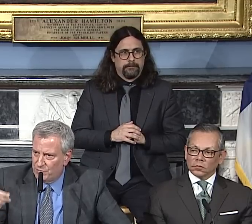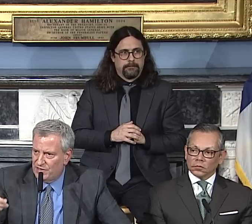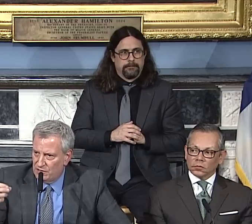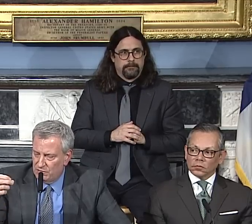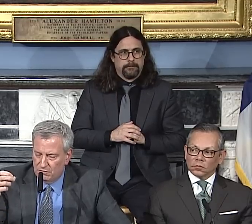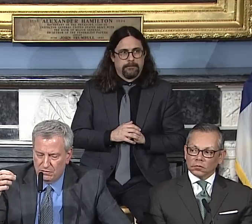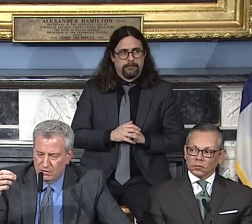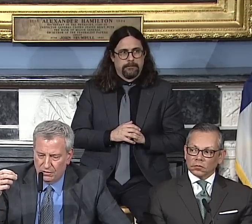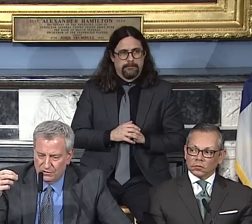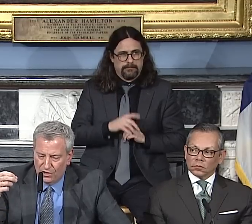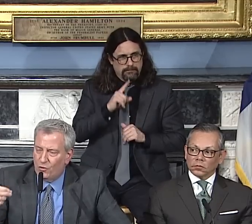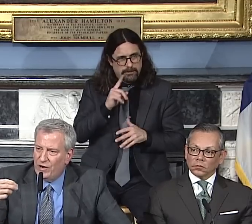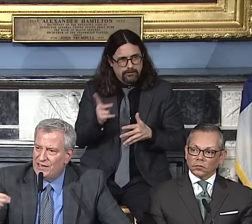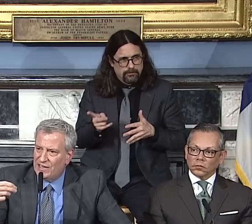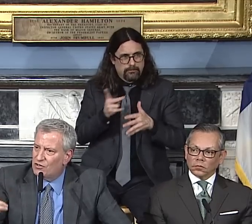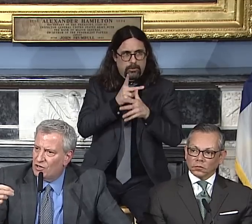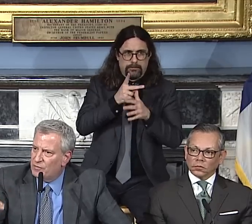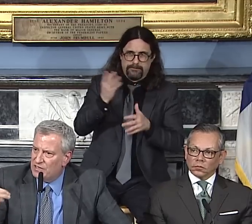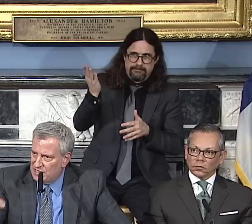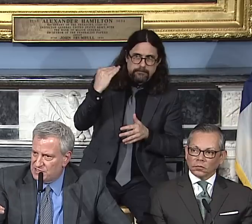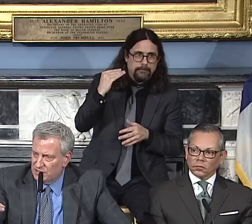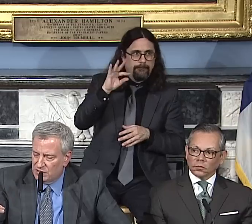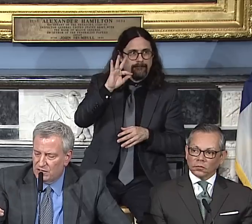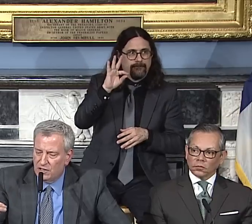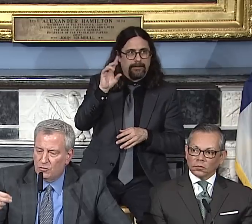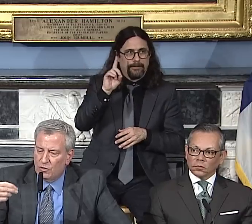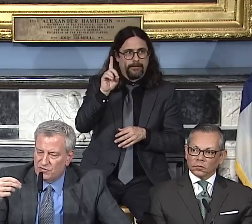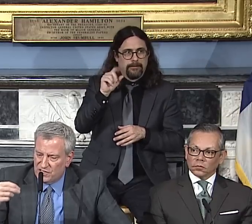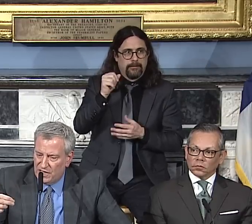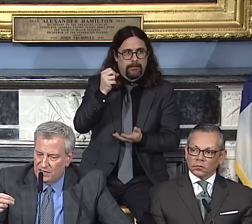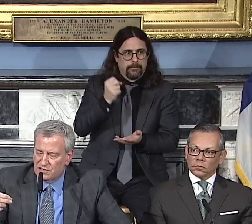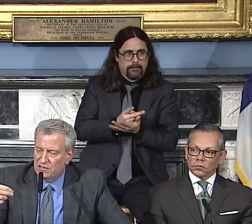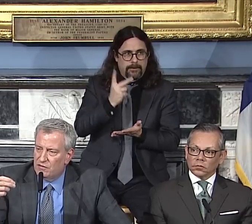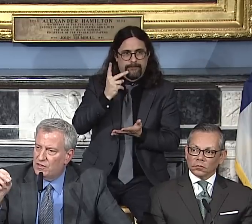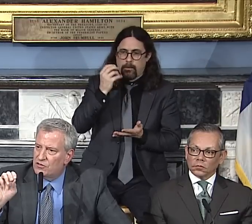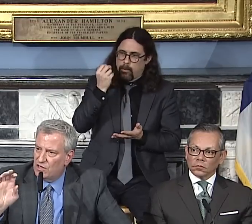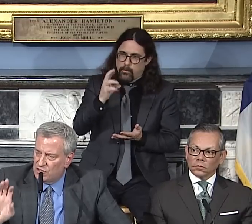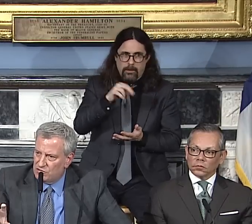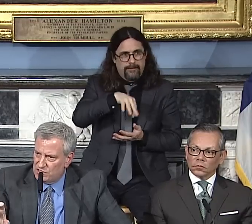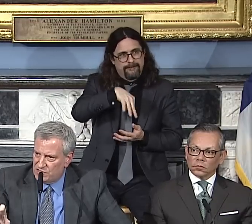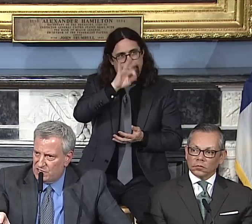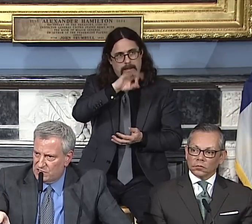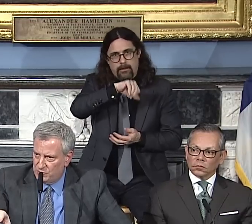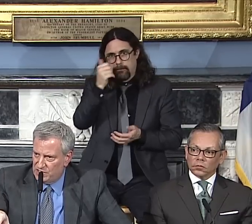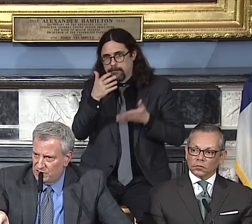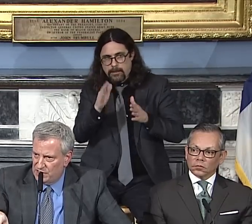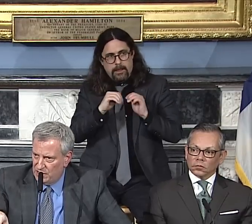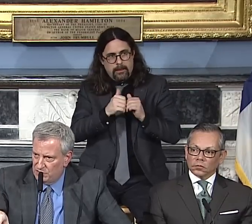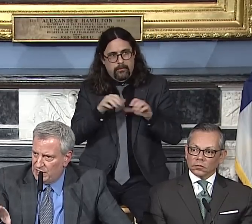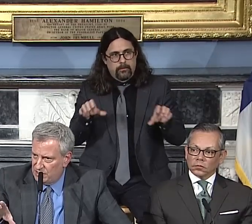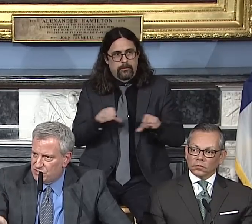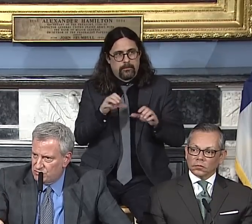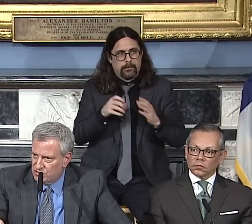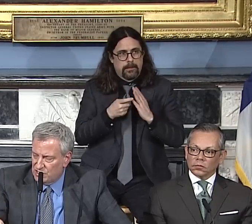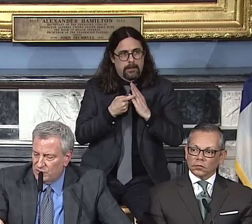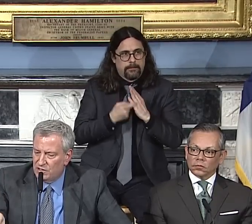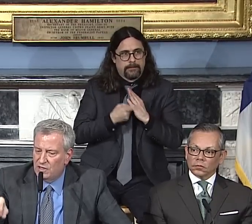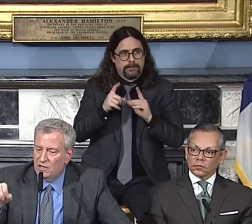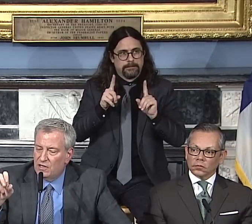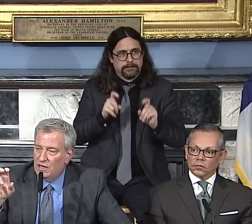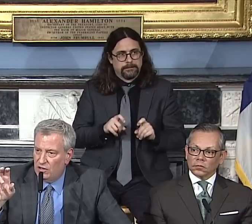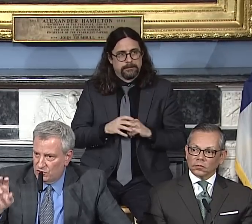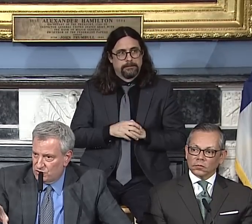or something, another way to get to automated testing, what we've said is there's hundreds of tests that can be done a day. That is a true